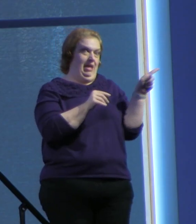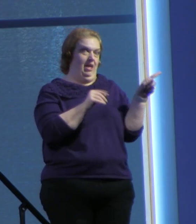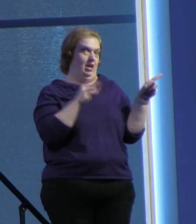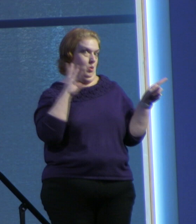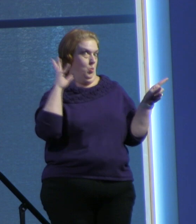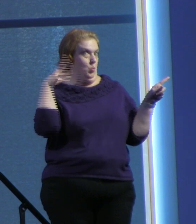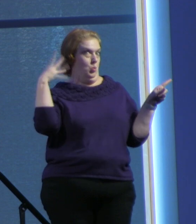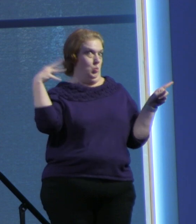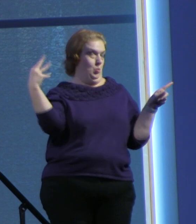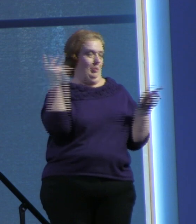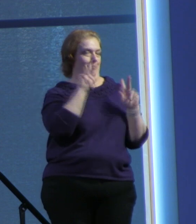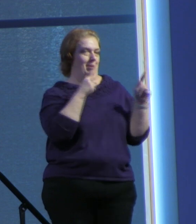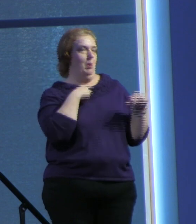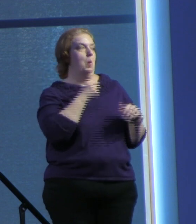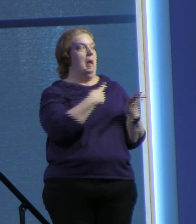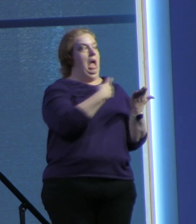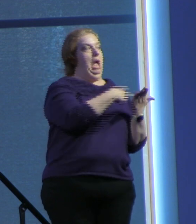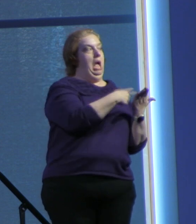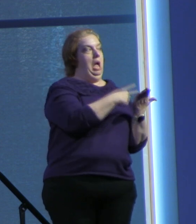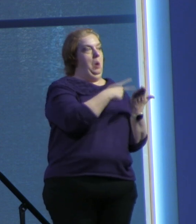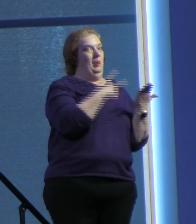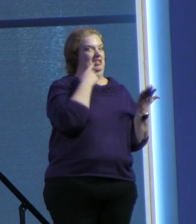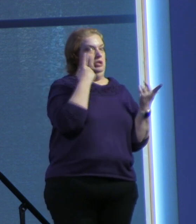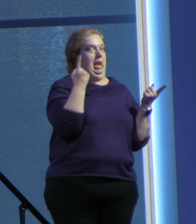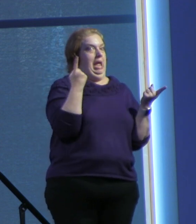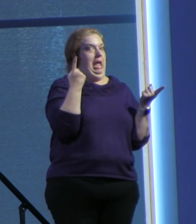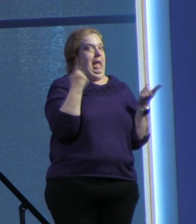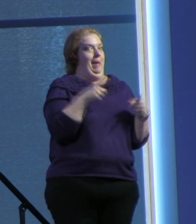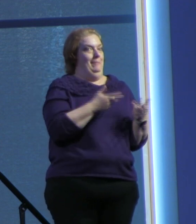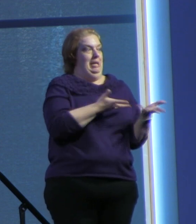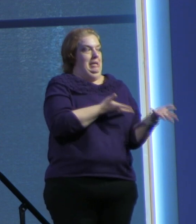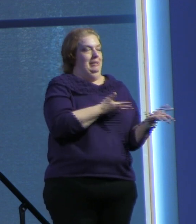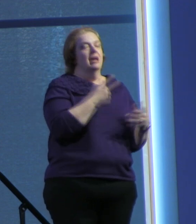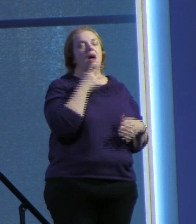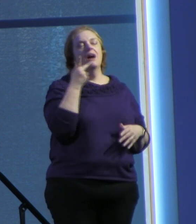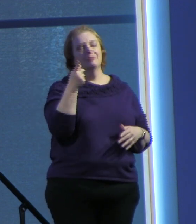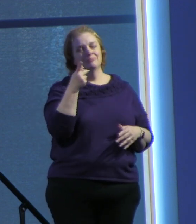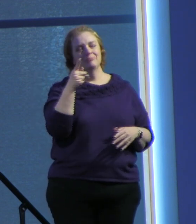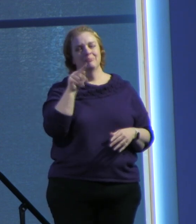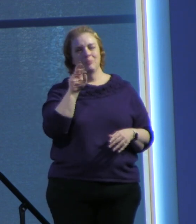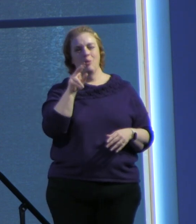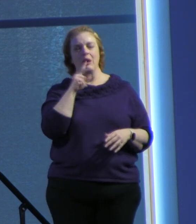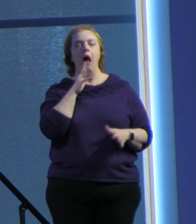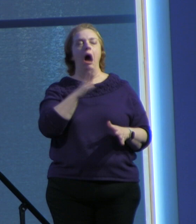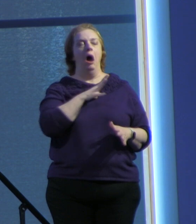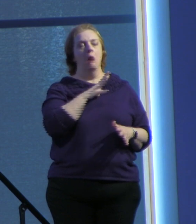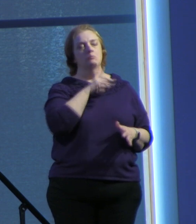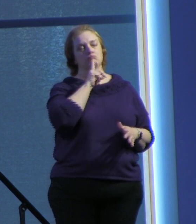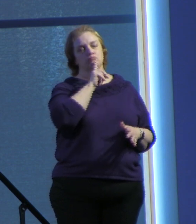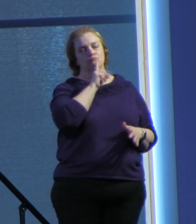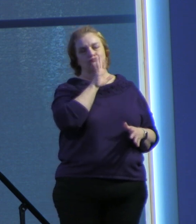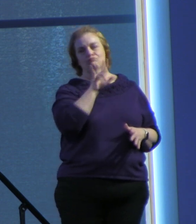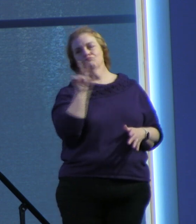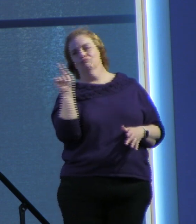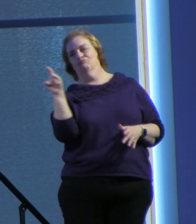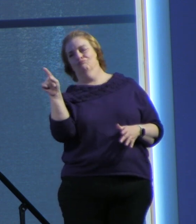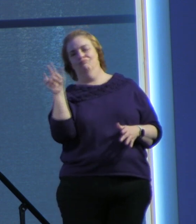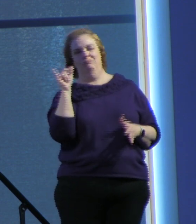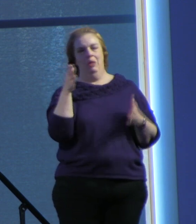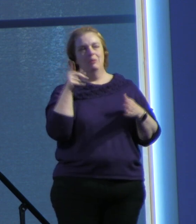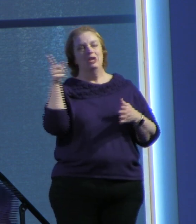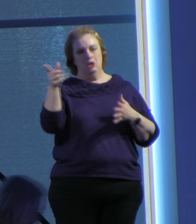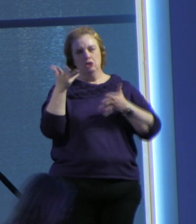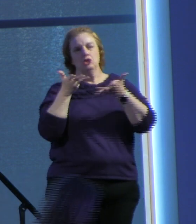could talk to about what just happened? And he's like, yeah, sure. Go over there. This gal that's over there, she talks to